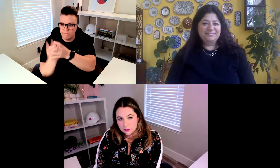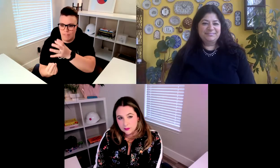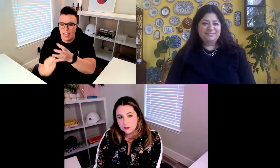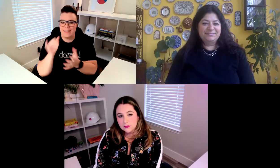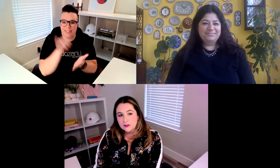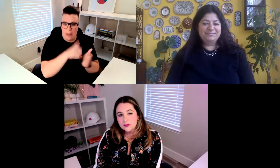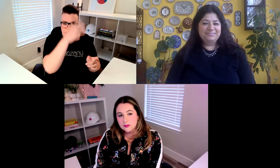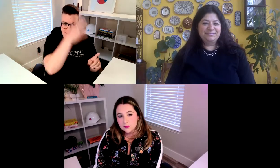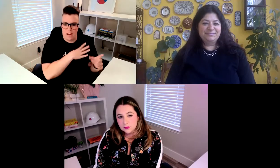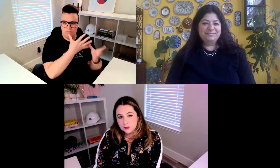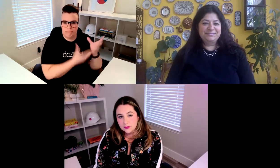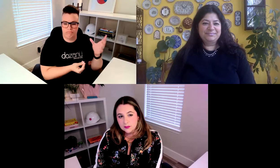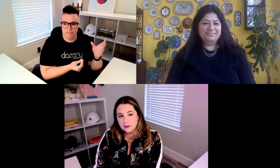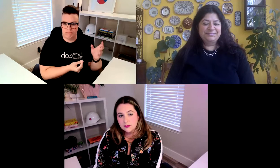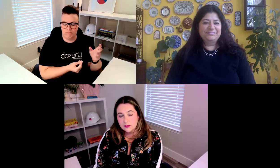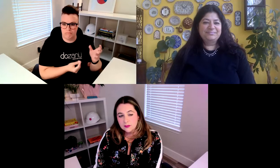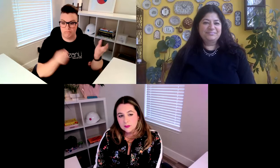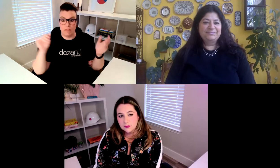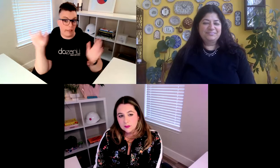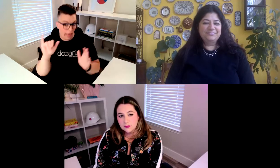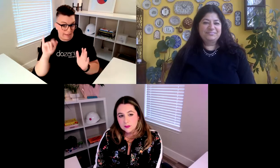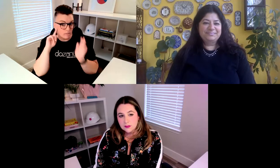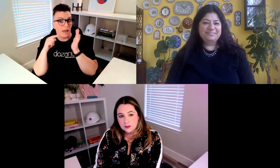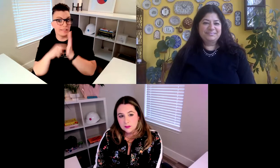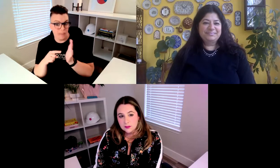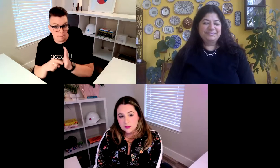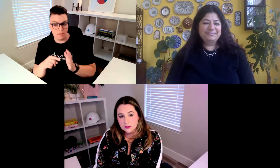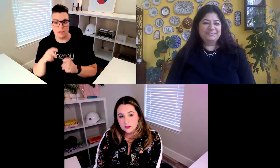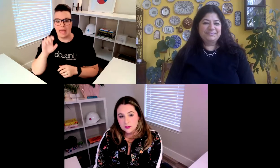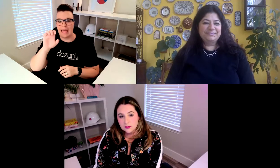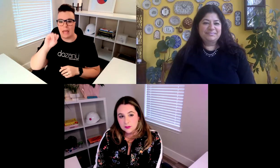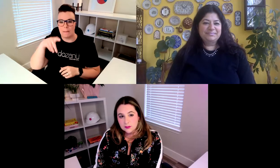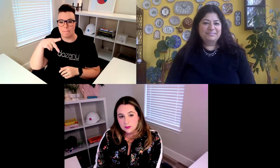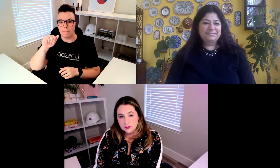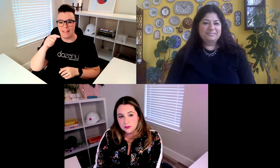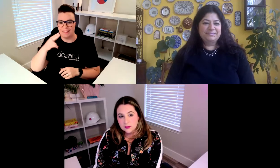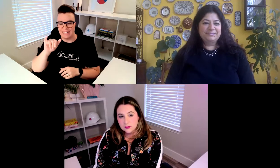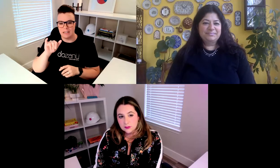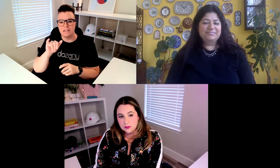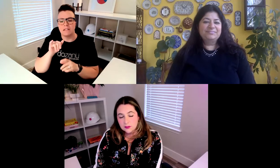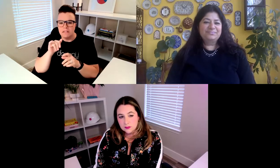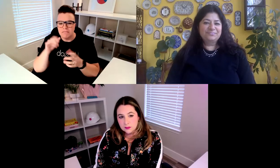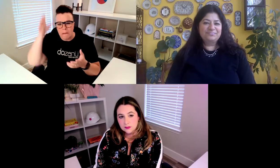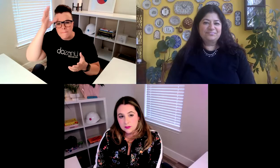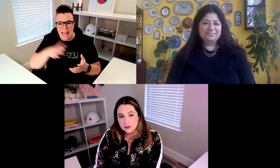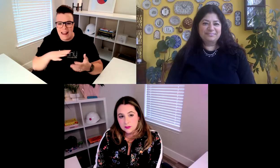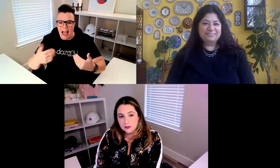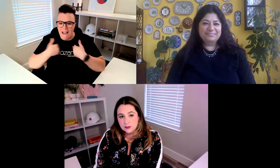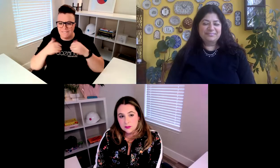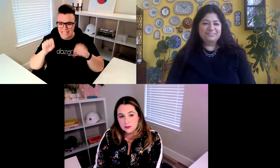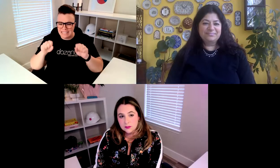know, layer, finding that one thing that men are lacking in. For example,